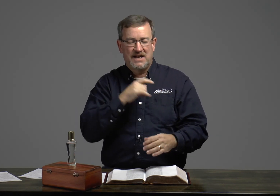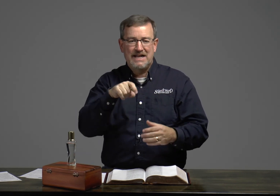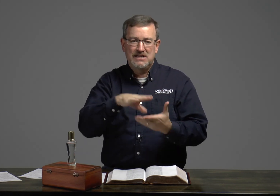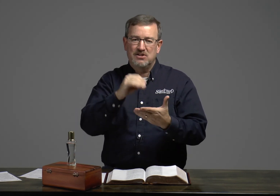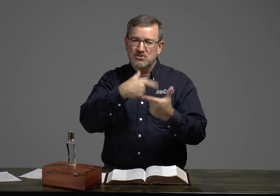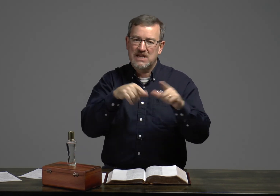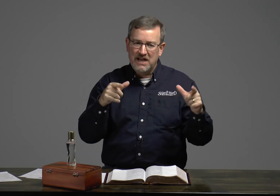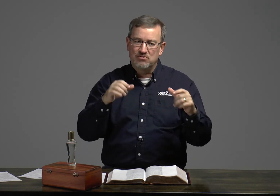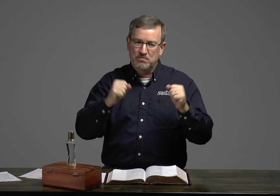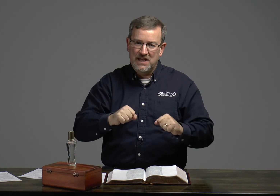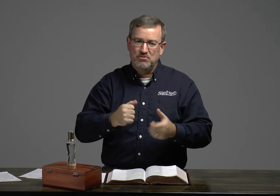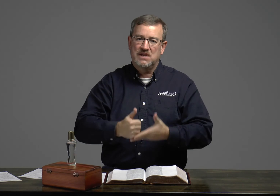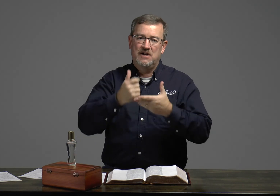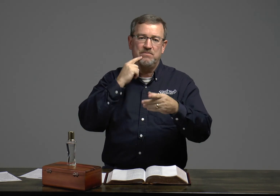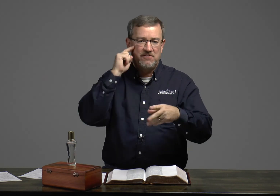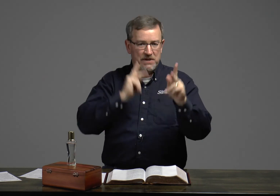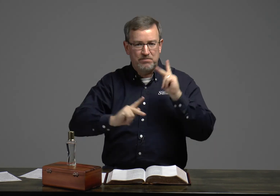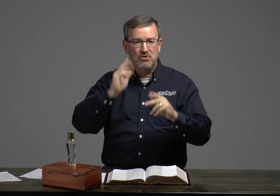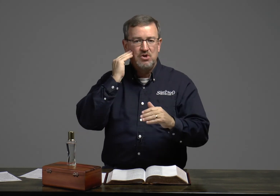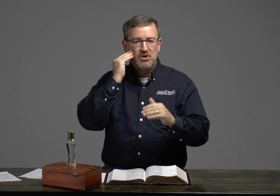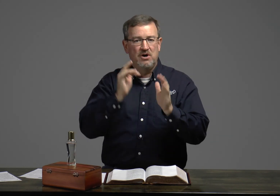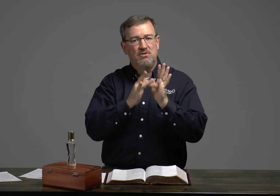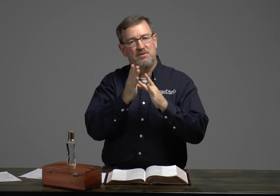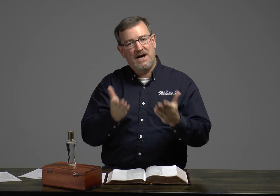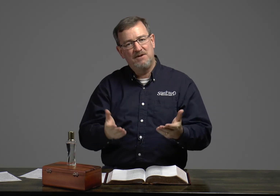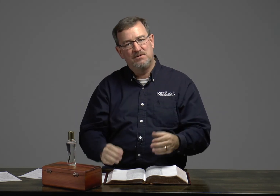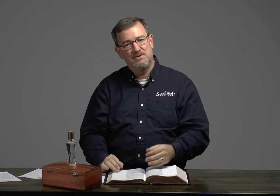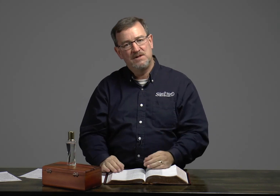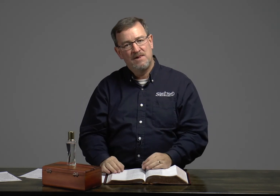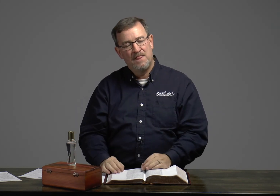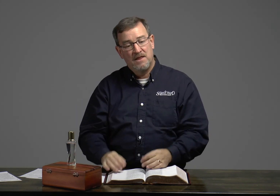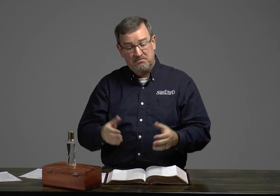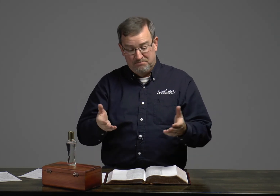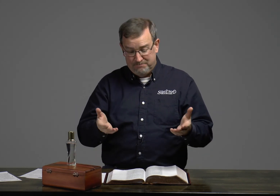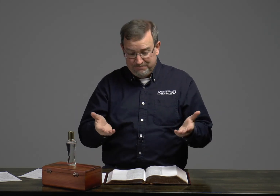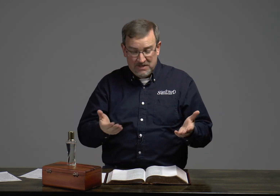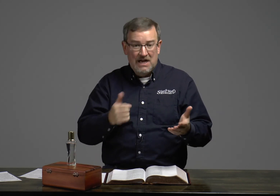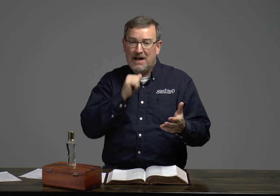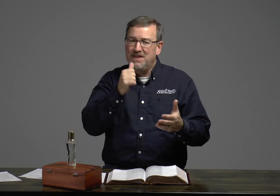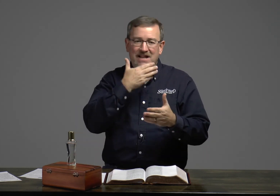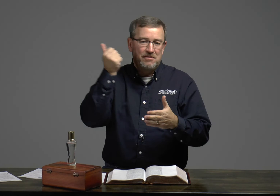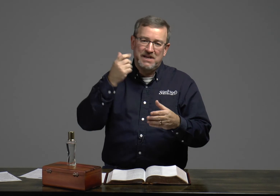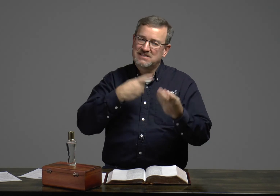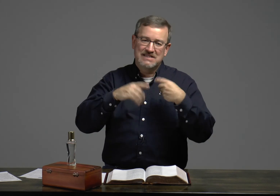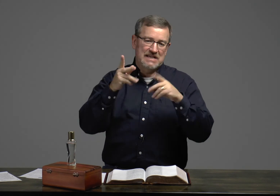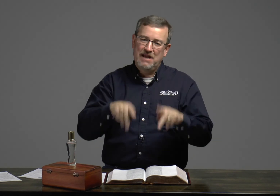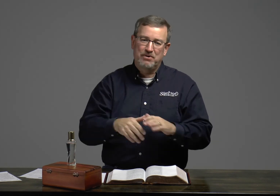I need to learn sign language to be able to help deaf people know the Bible. I'm not the best sign